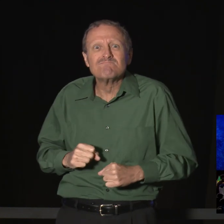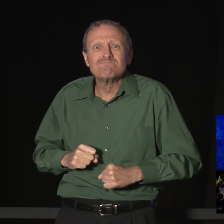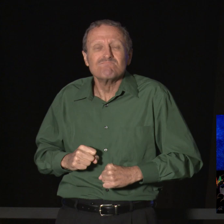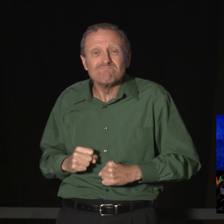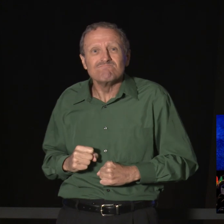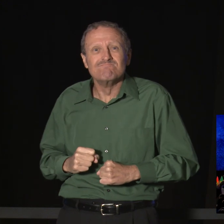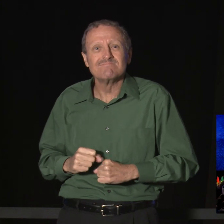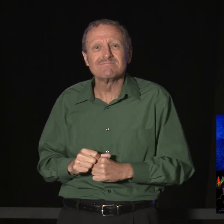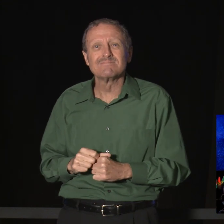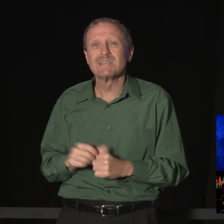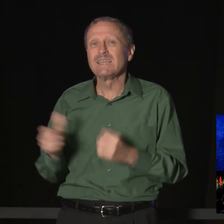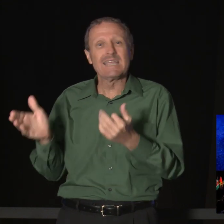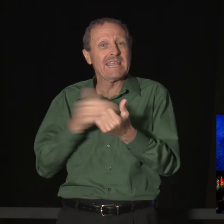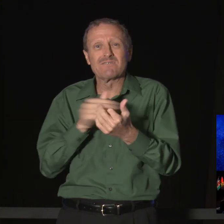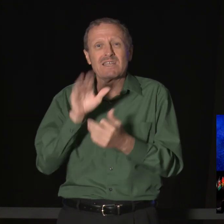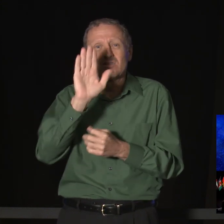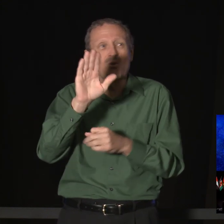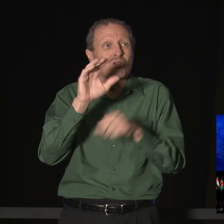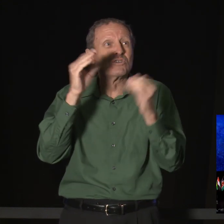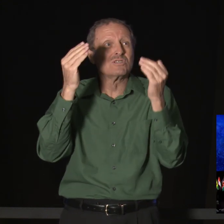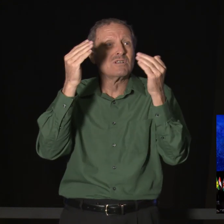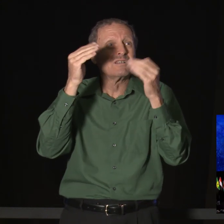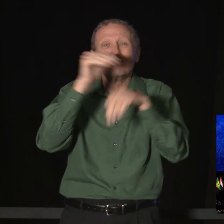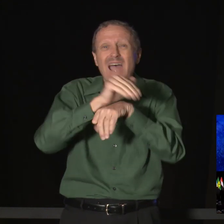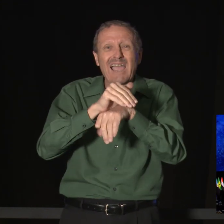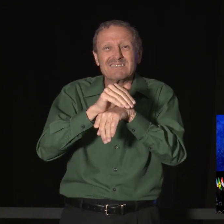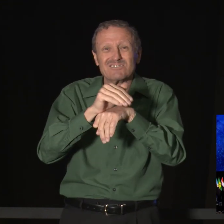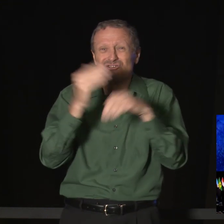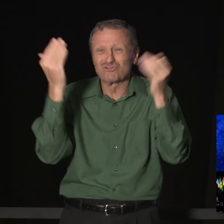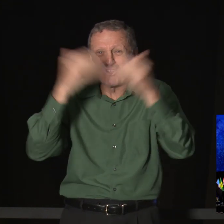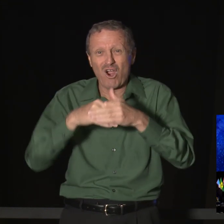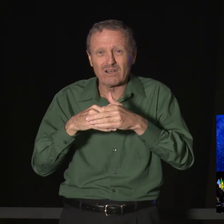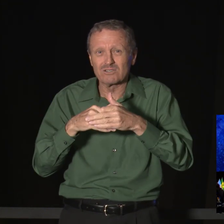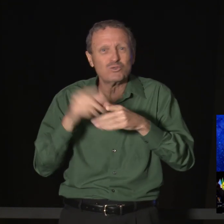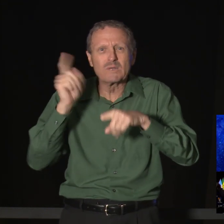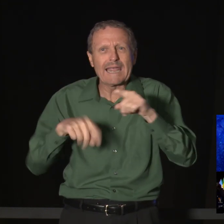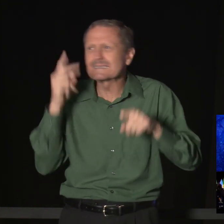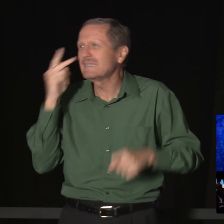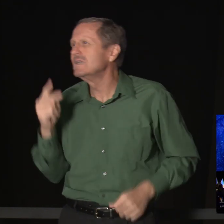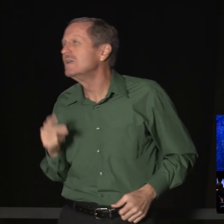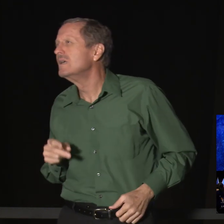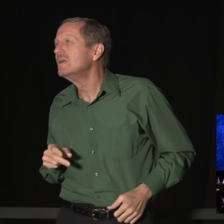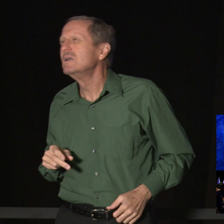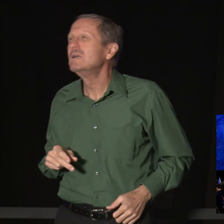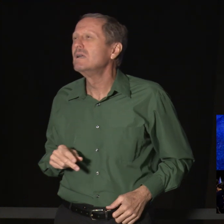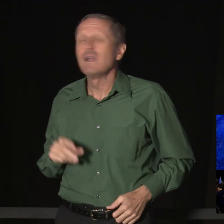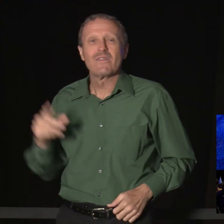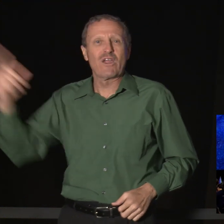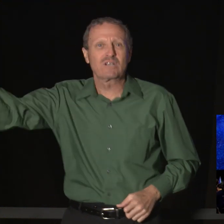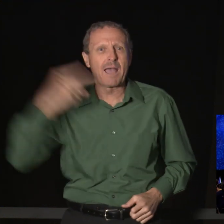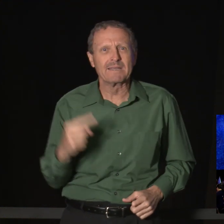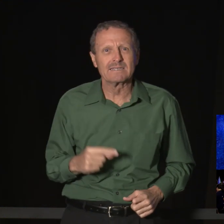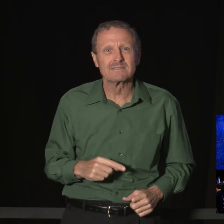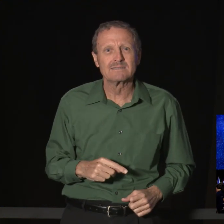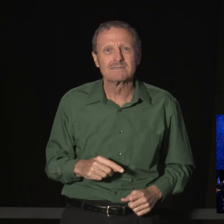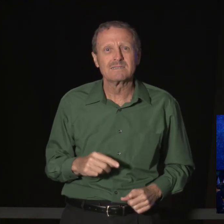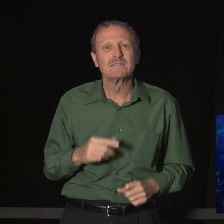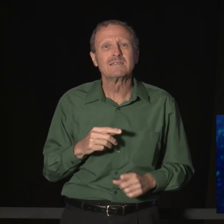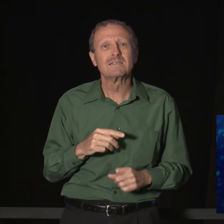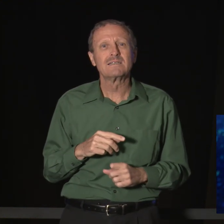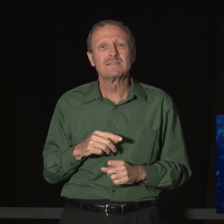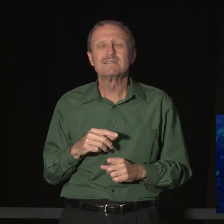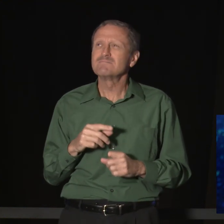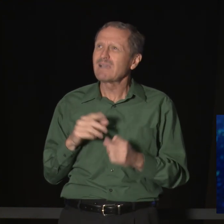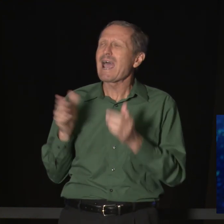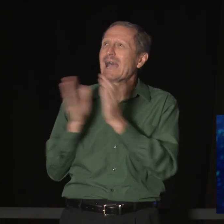Even in the darkness of your own night, you can't see it, you don't know where they're at, they're coming. So would you come and ask Jesus, please heal me. Please